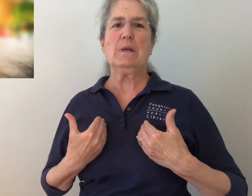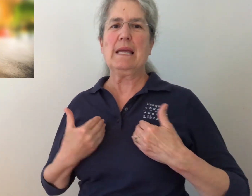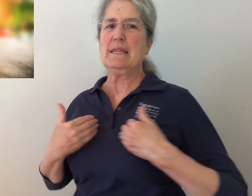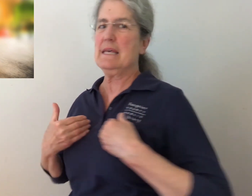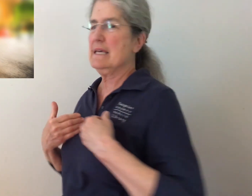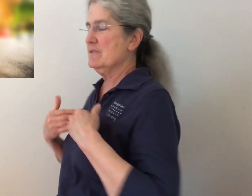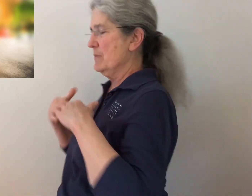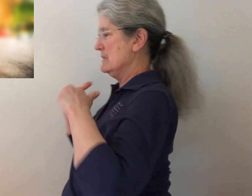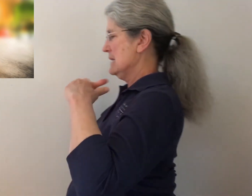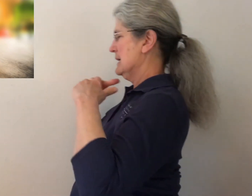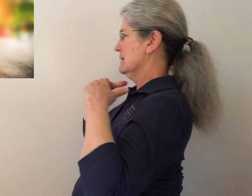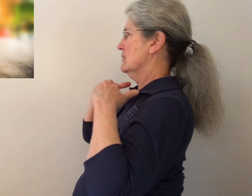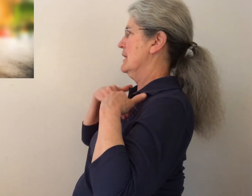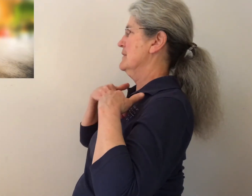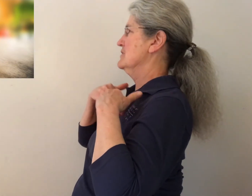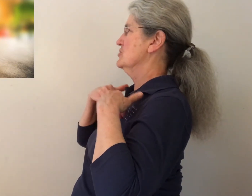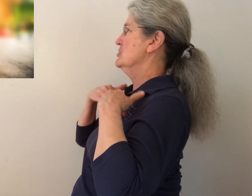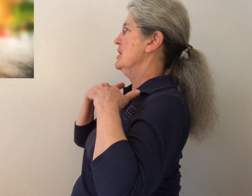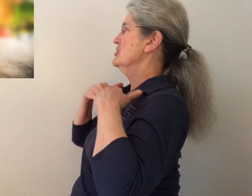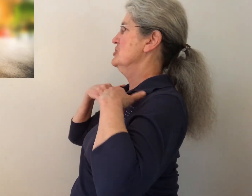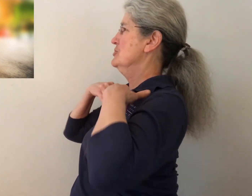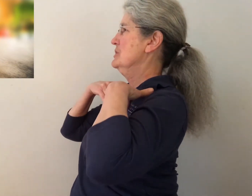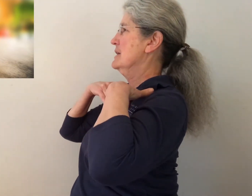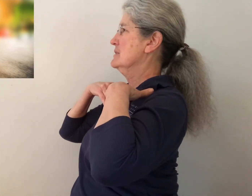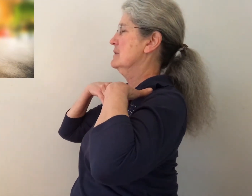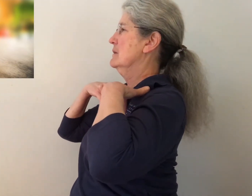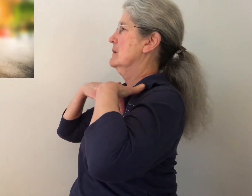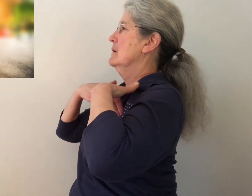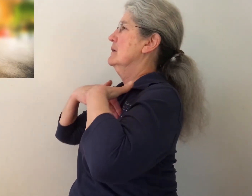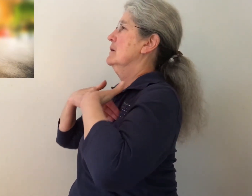like this. From the side, it'll look like this. They're touching your chest.